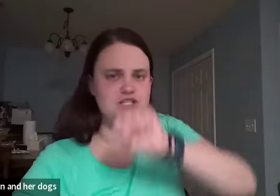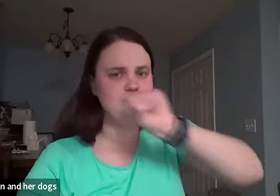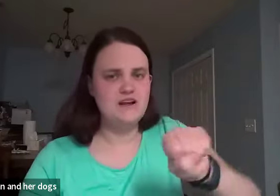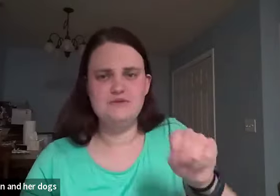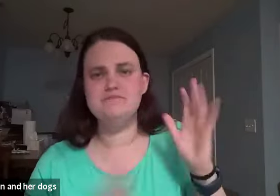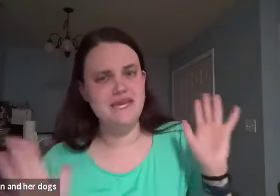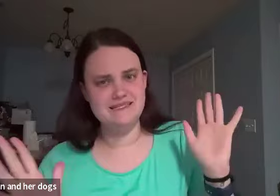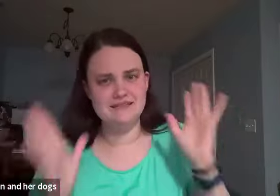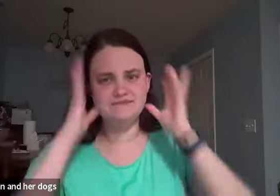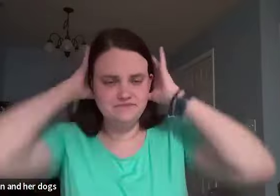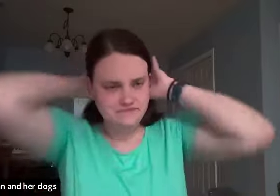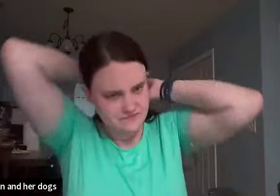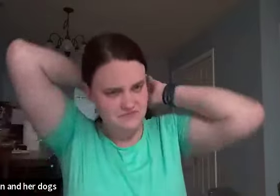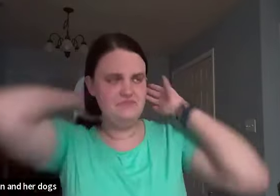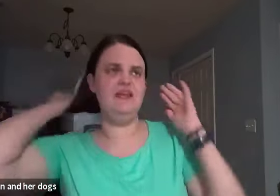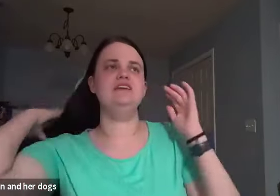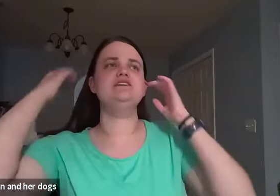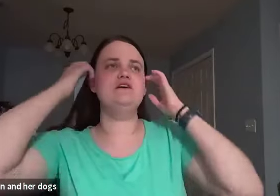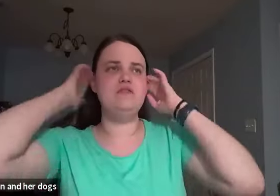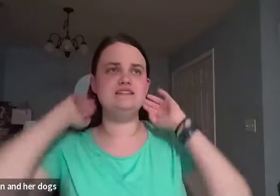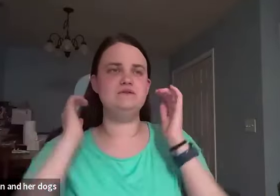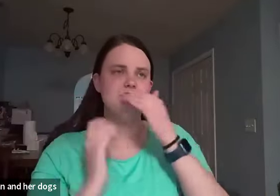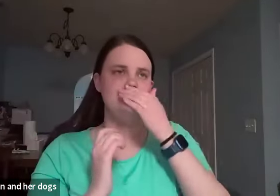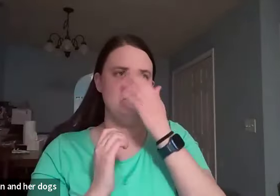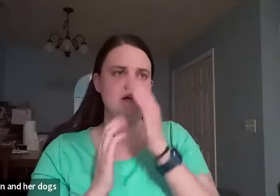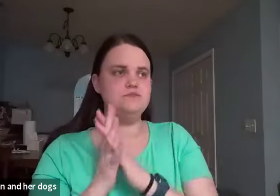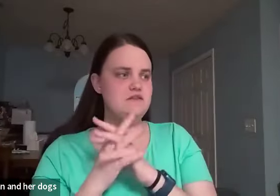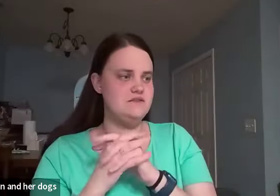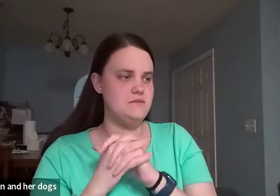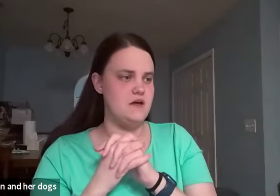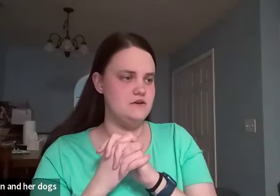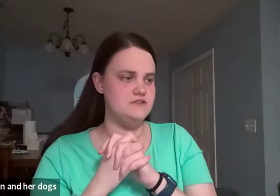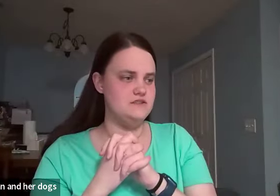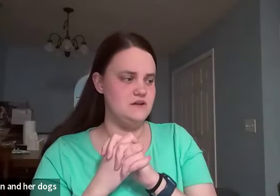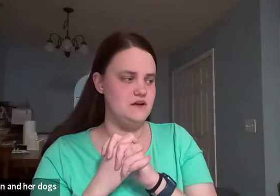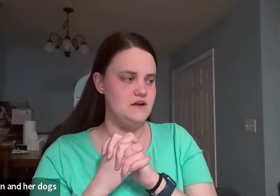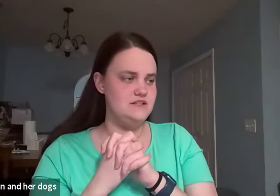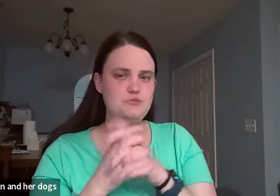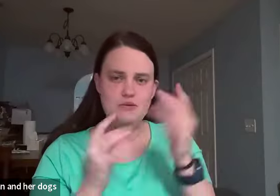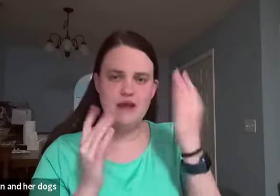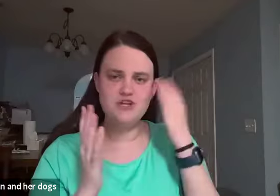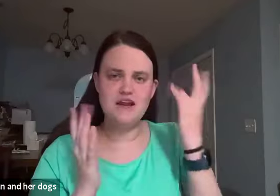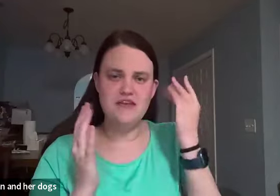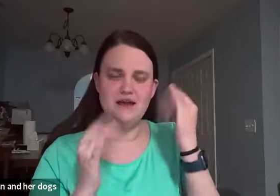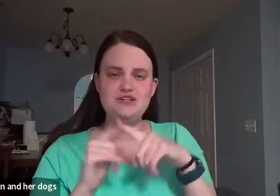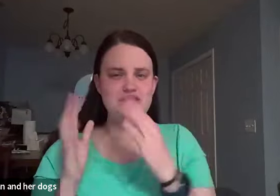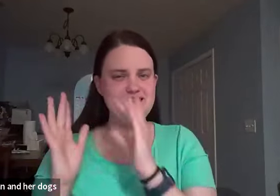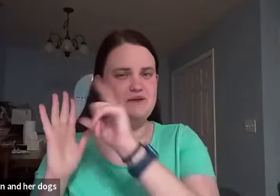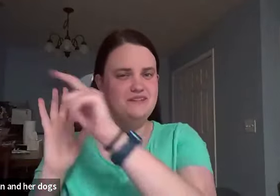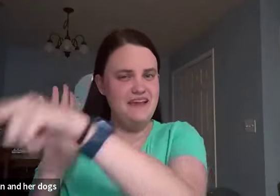just, it was amazing. And so that's always a cool one. I'm trying to think of some others. You pull me, I'm trying to think. I usually they come